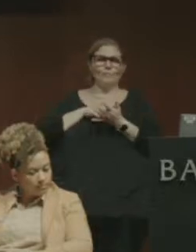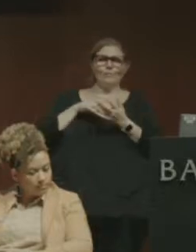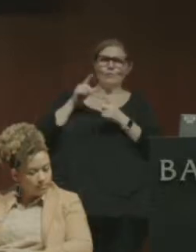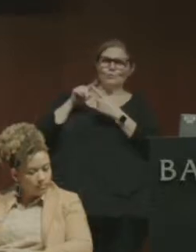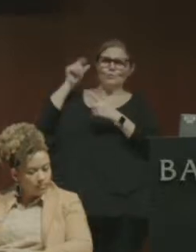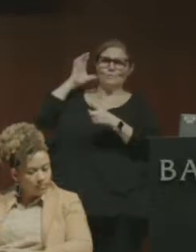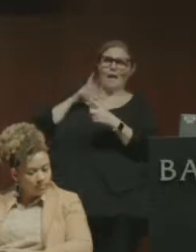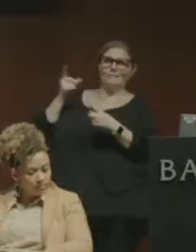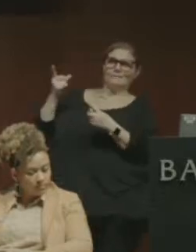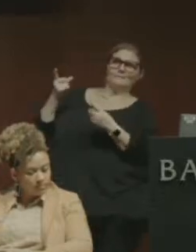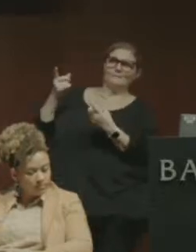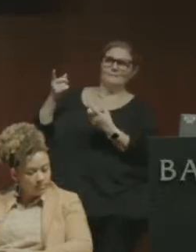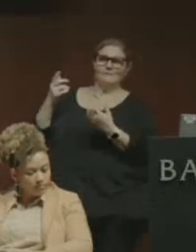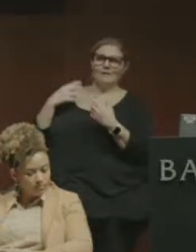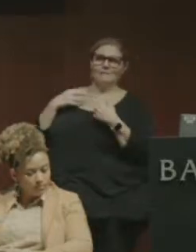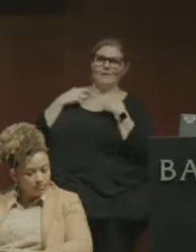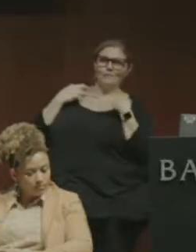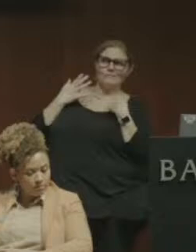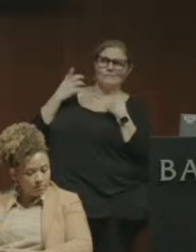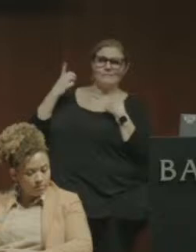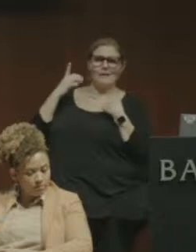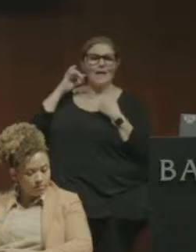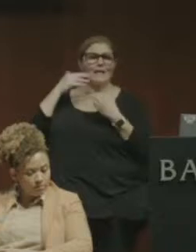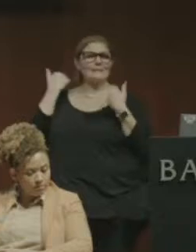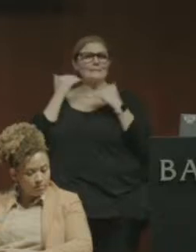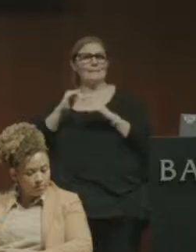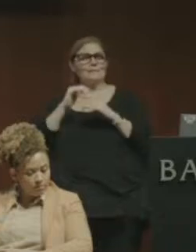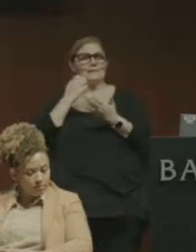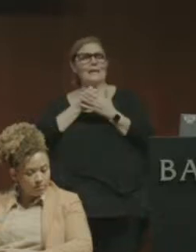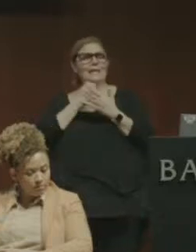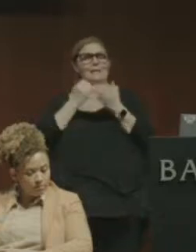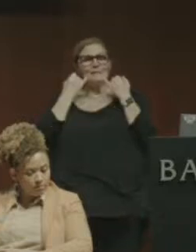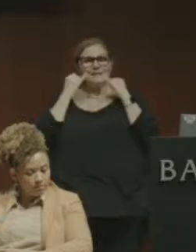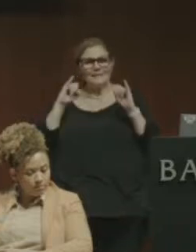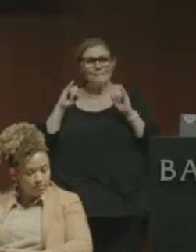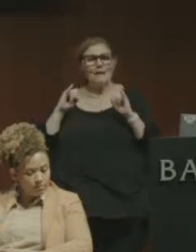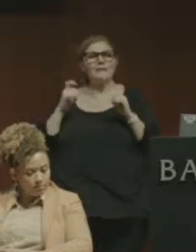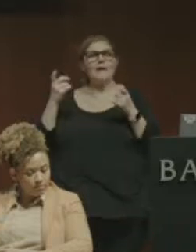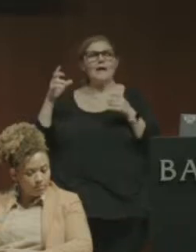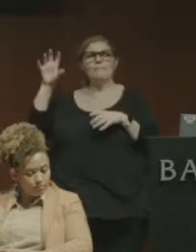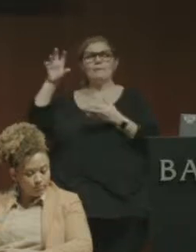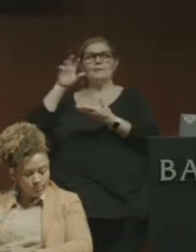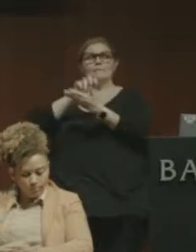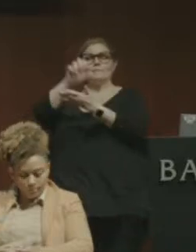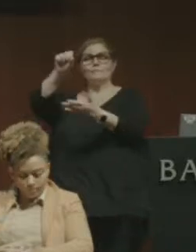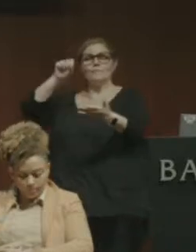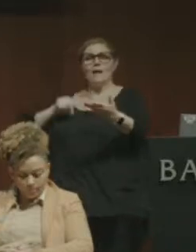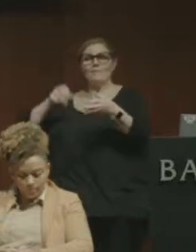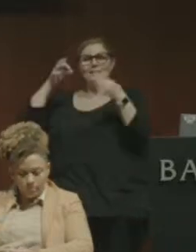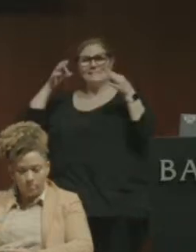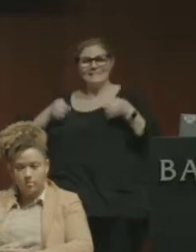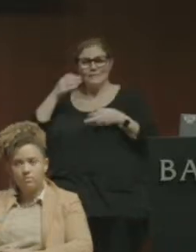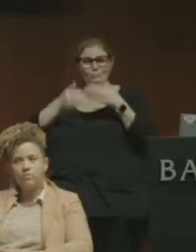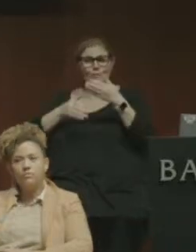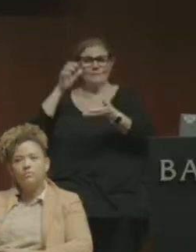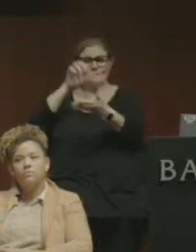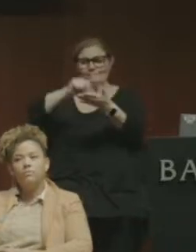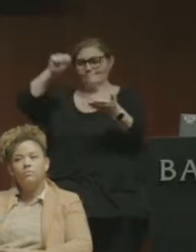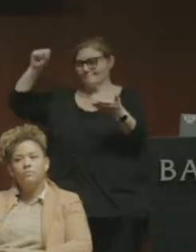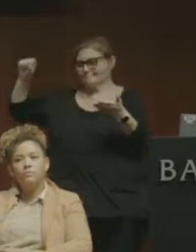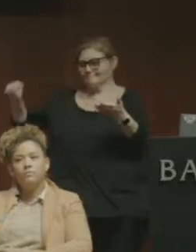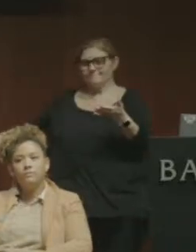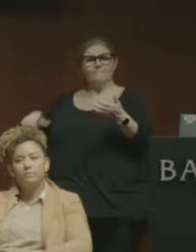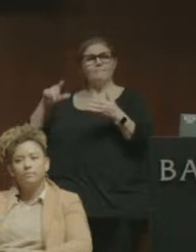men. It limited their economic independence. It removed them from decision-making processes.